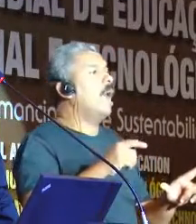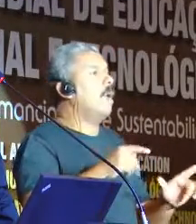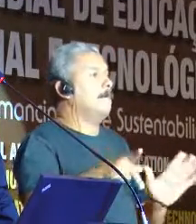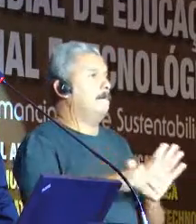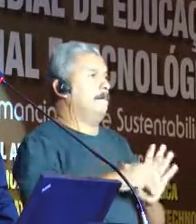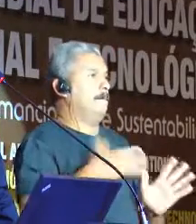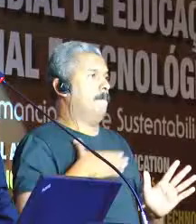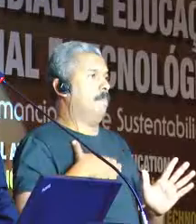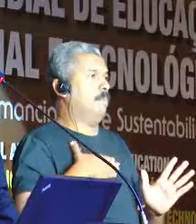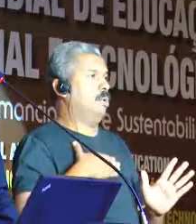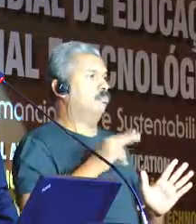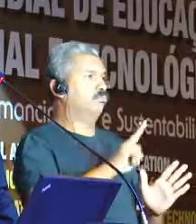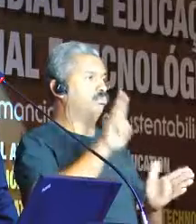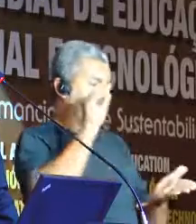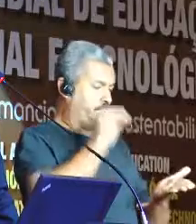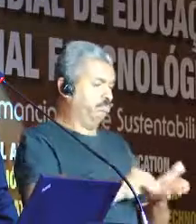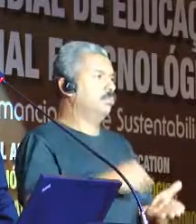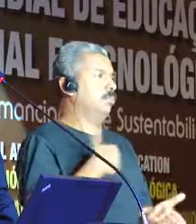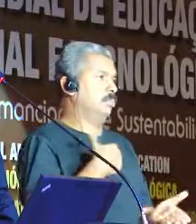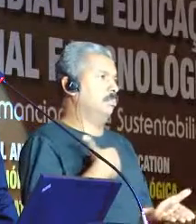share knowledge freely.